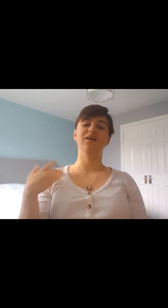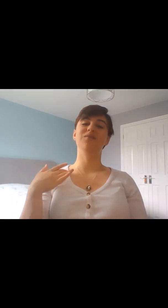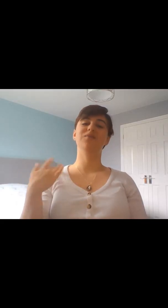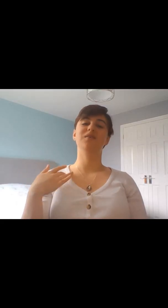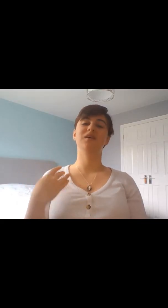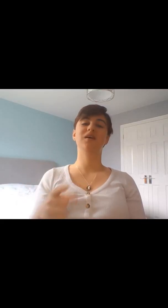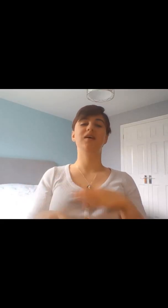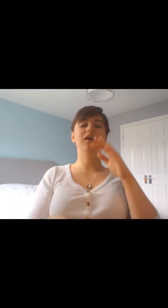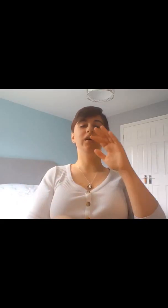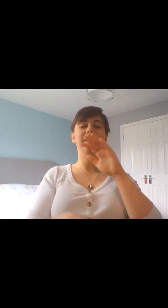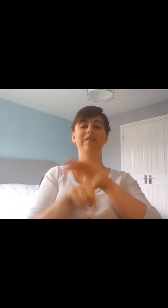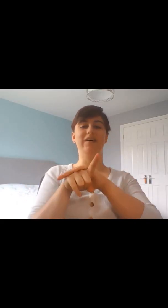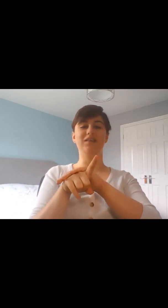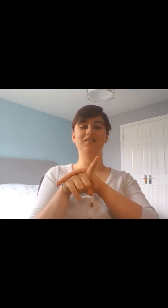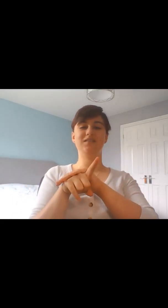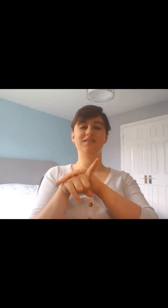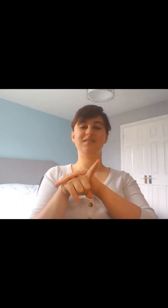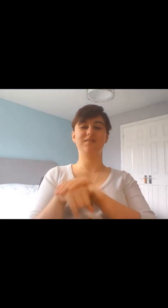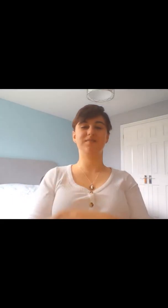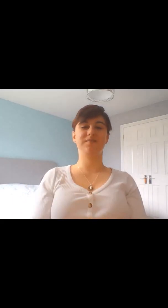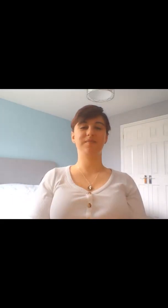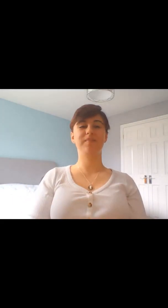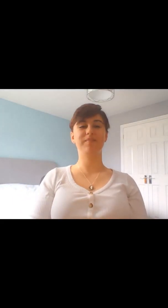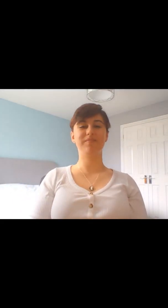Life events.